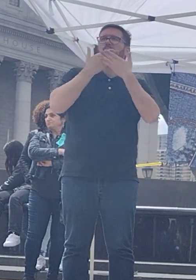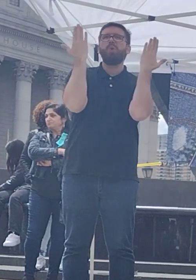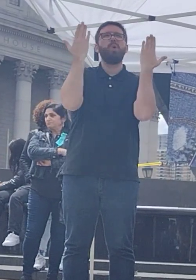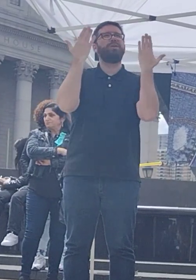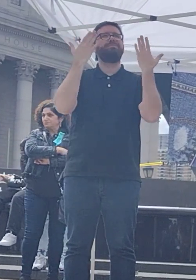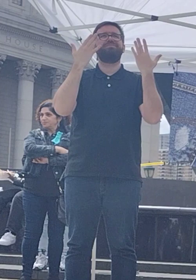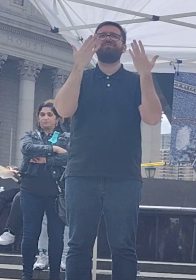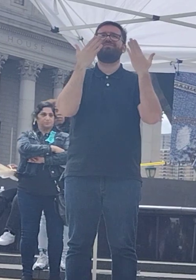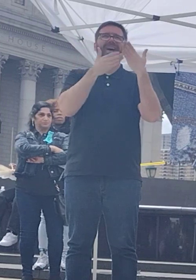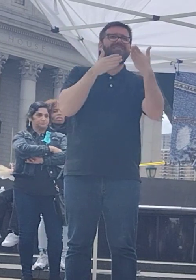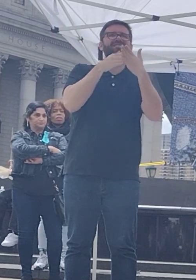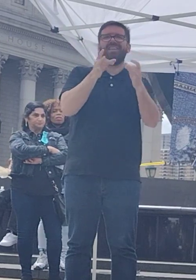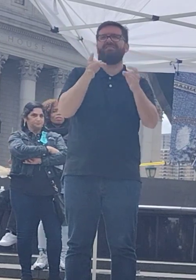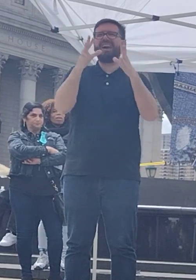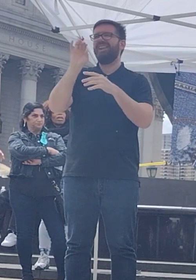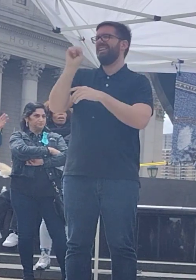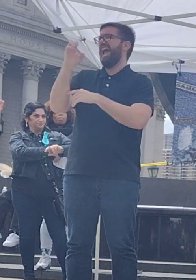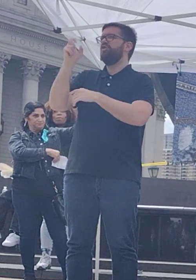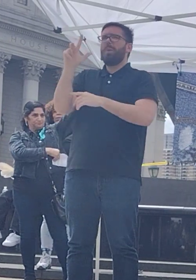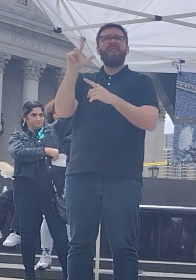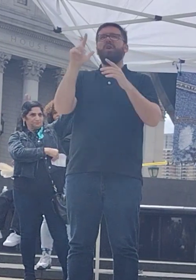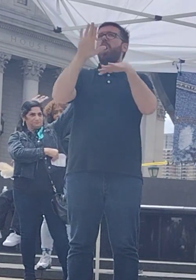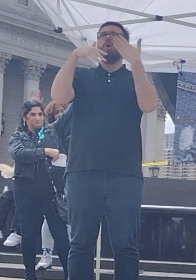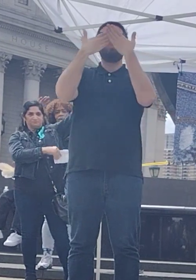gender-based violence. Onward.